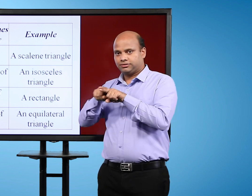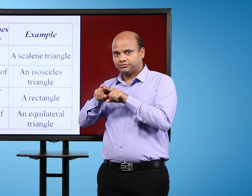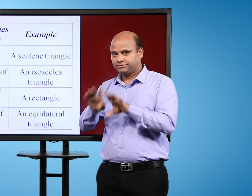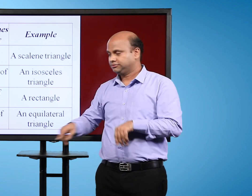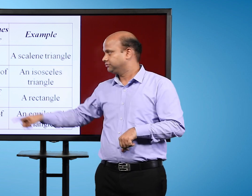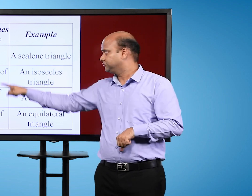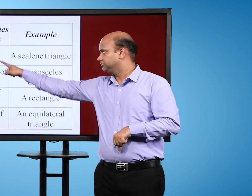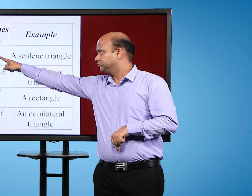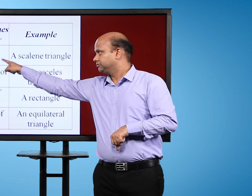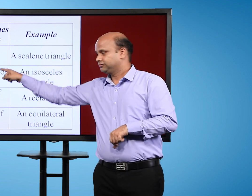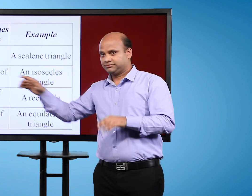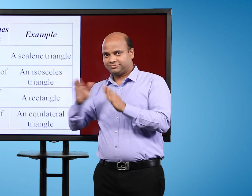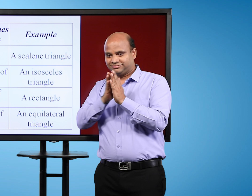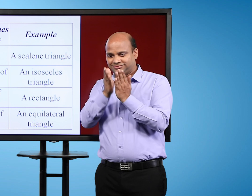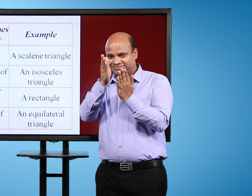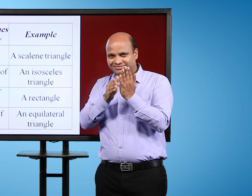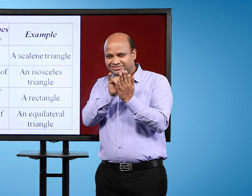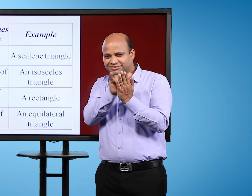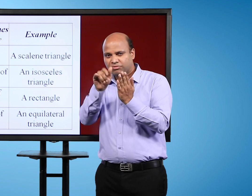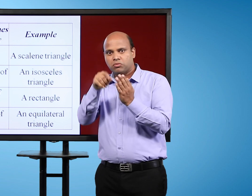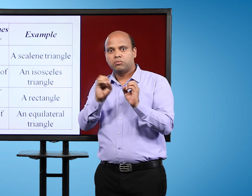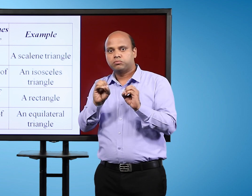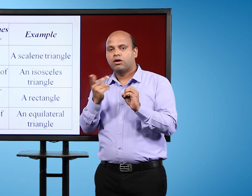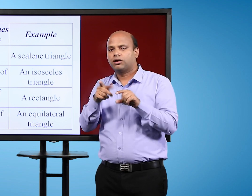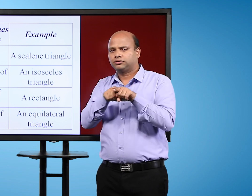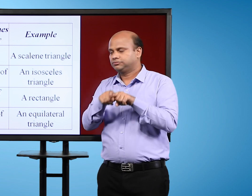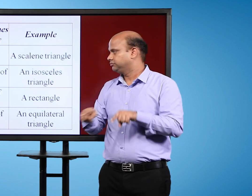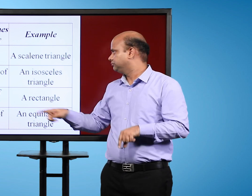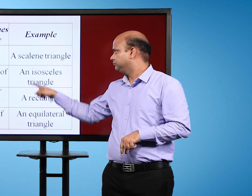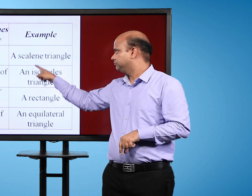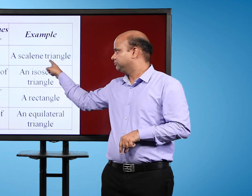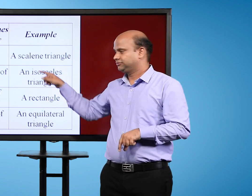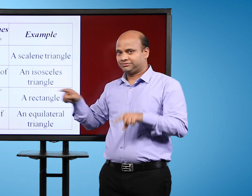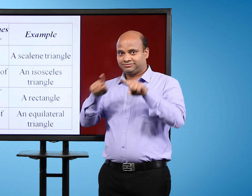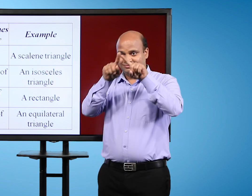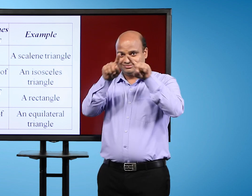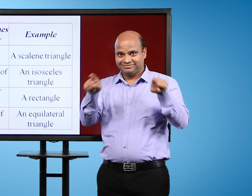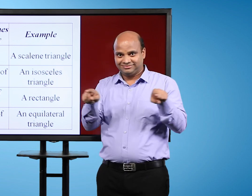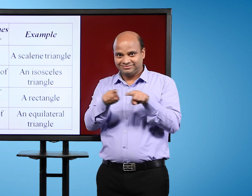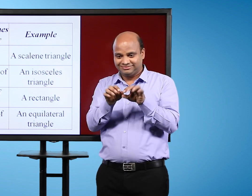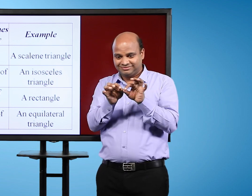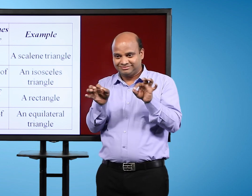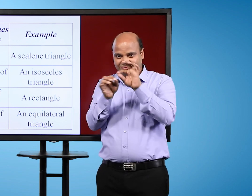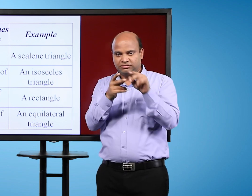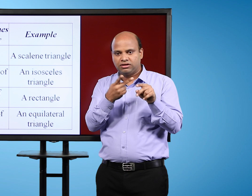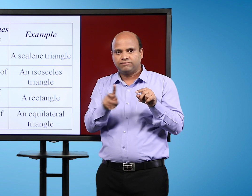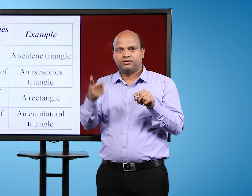Example: no line of symmetry. A scalene triangle.